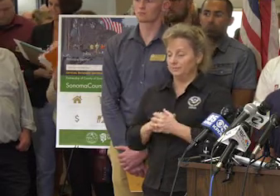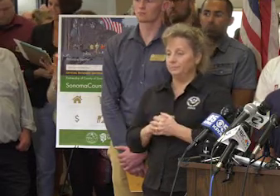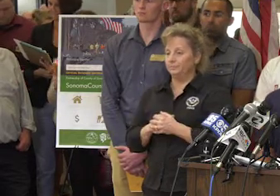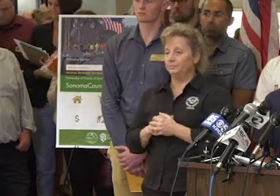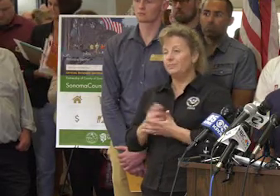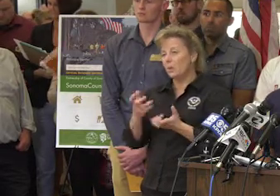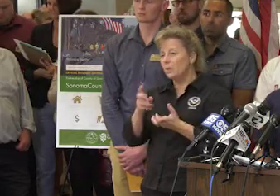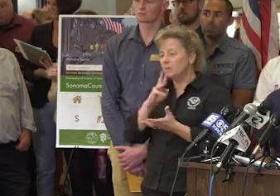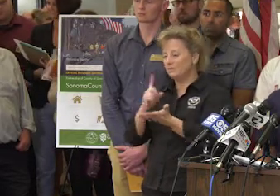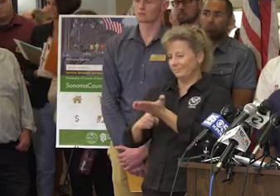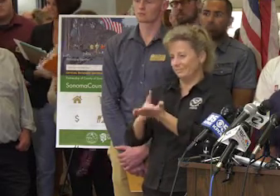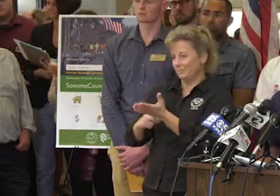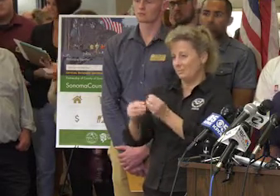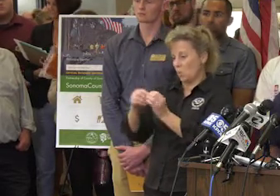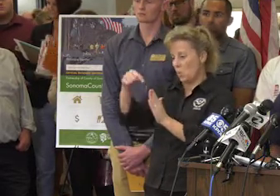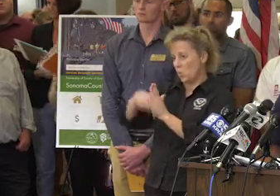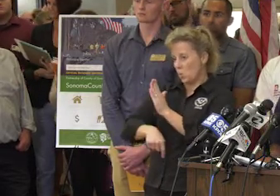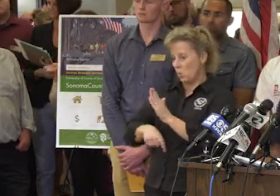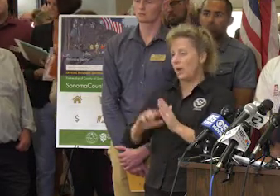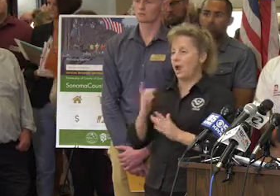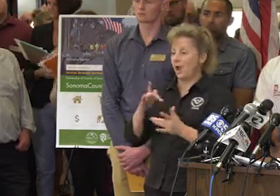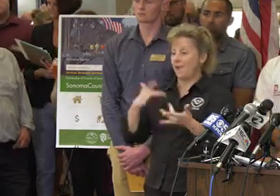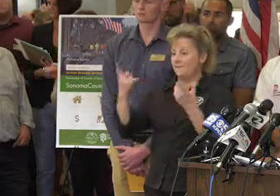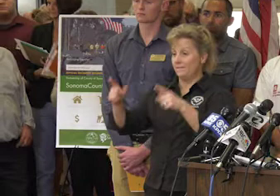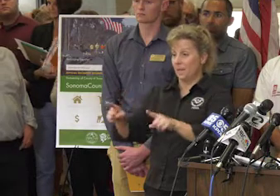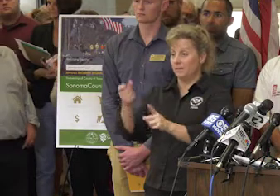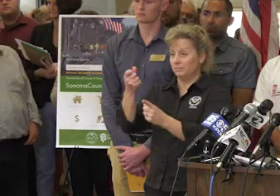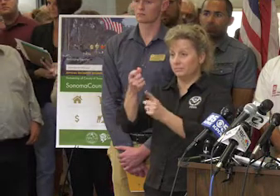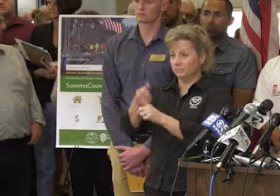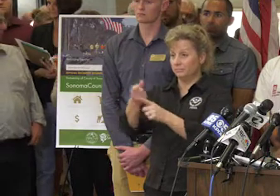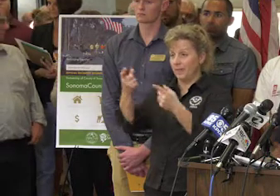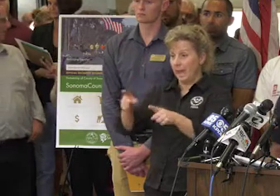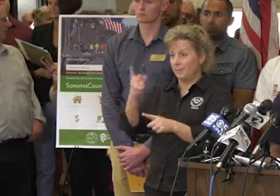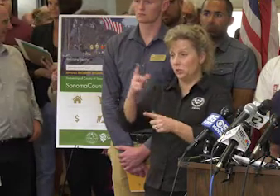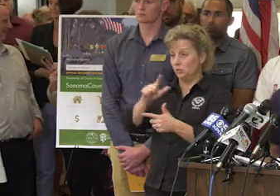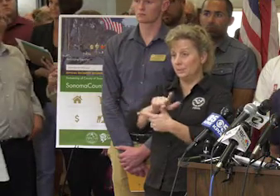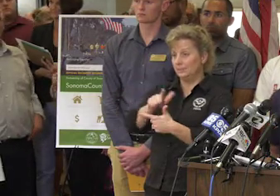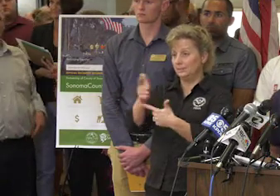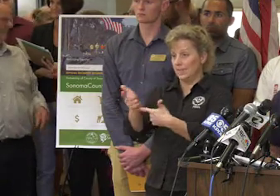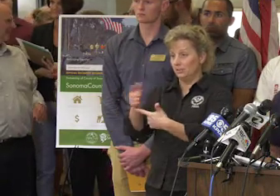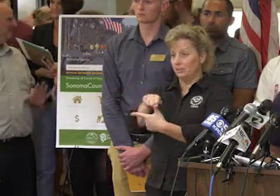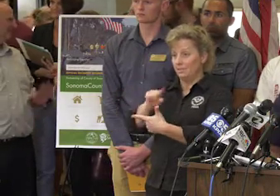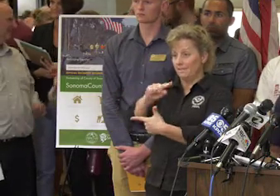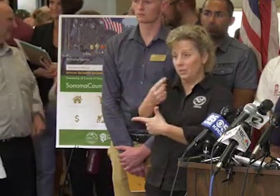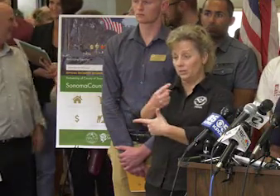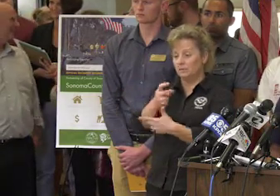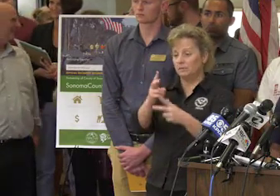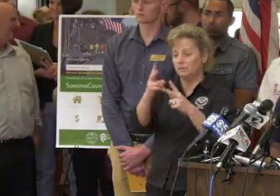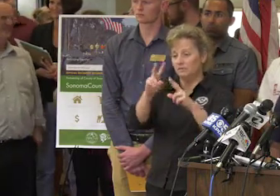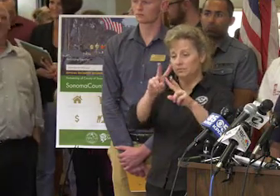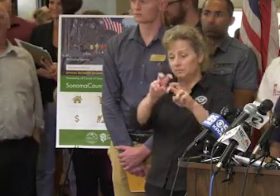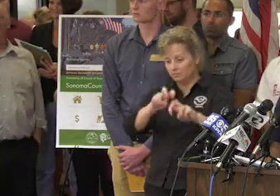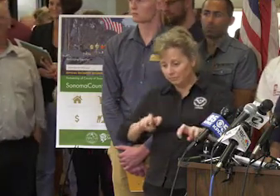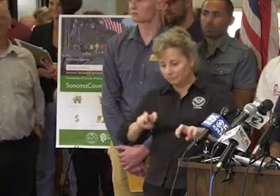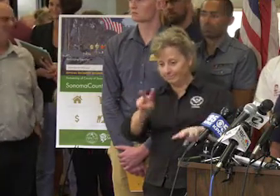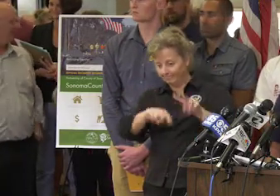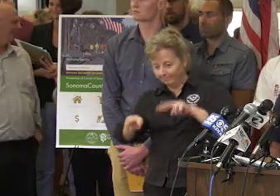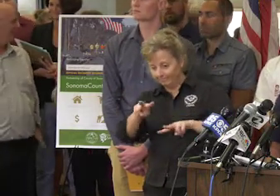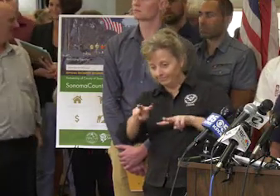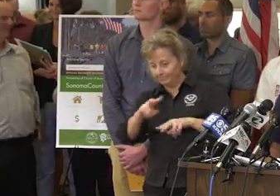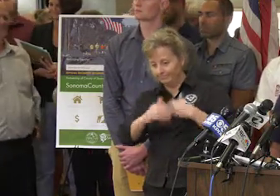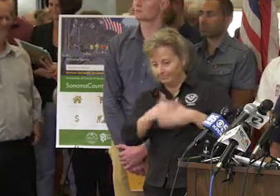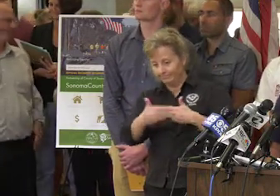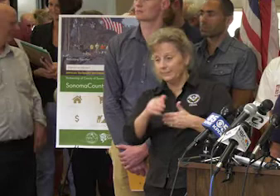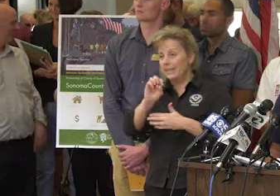in a little more detail. Our event will occur in two stages. The first is an assessment phase, which will